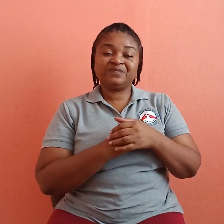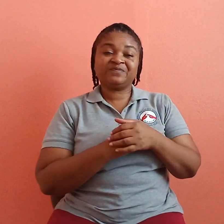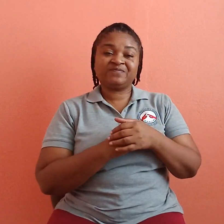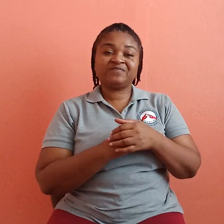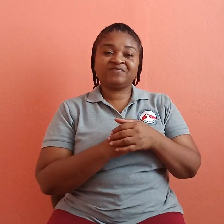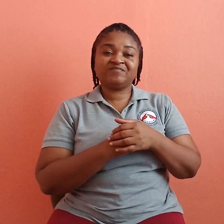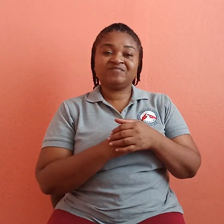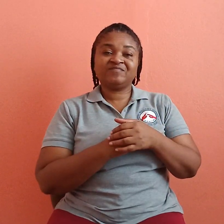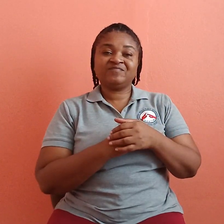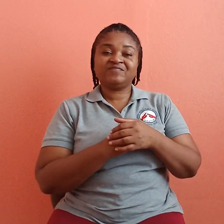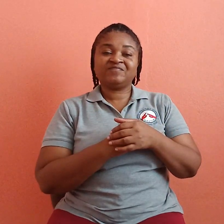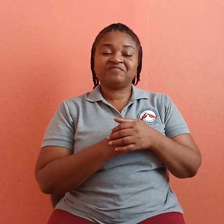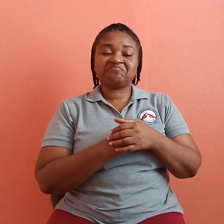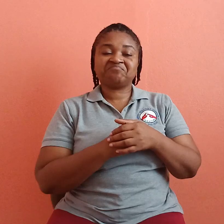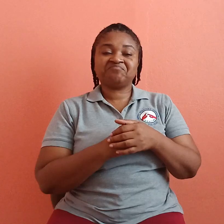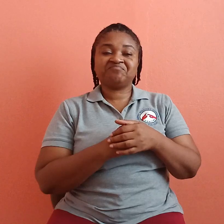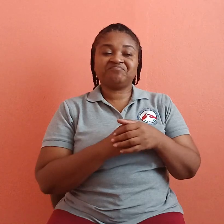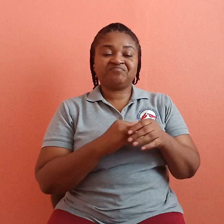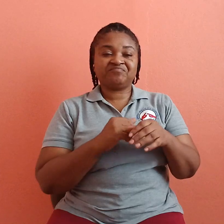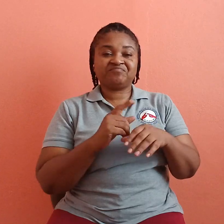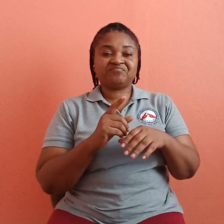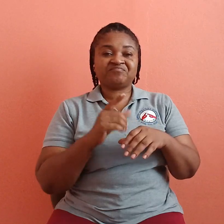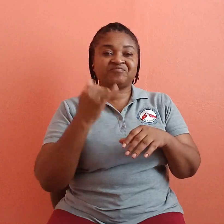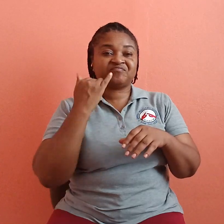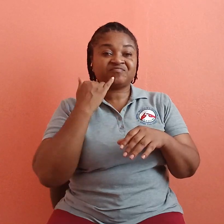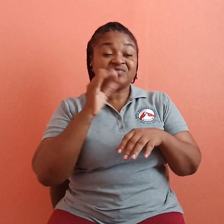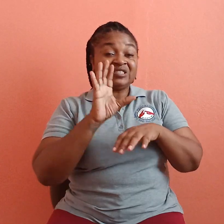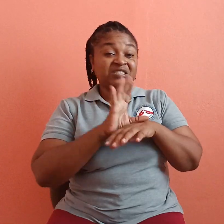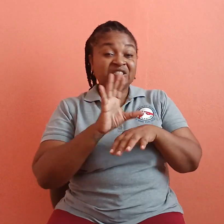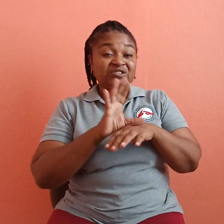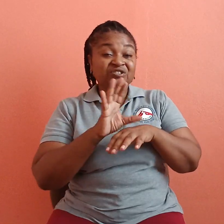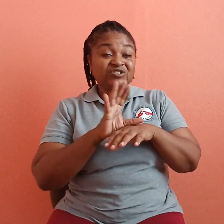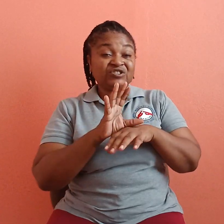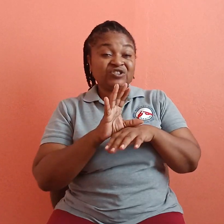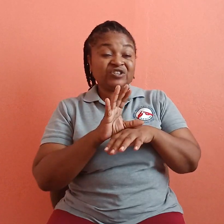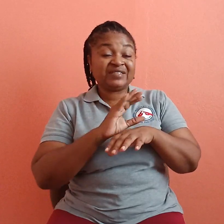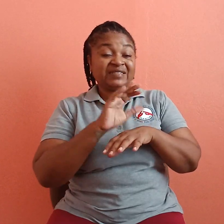Did the church put on a thing for youth leaders